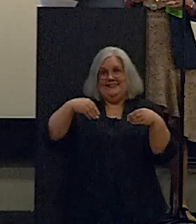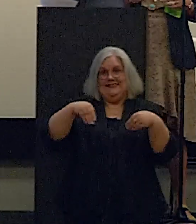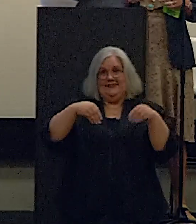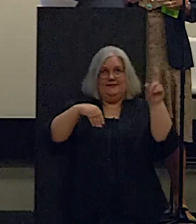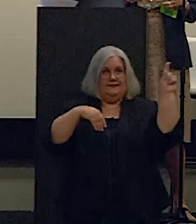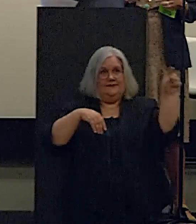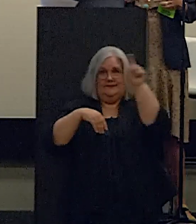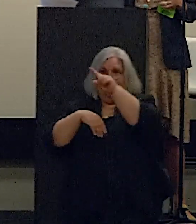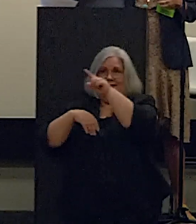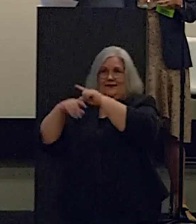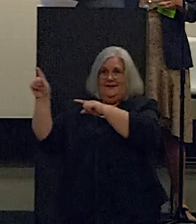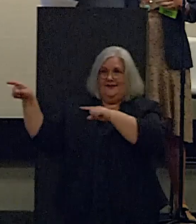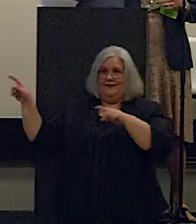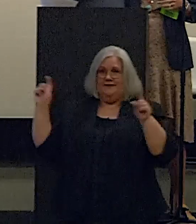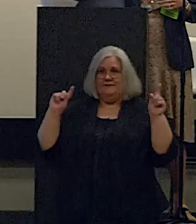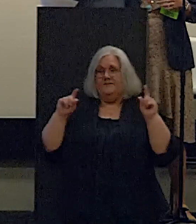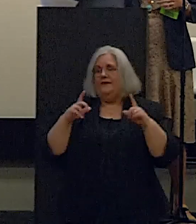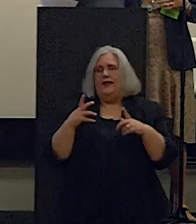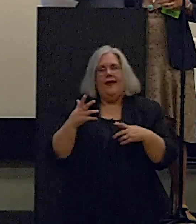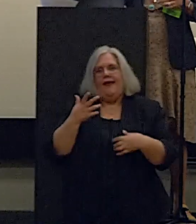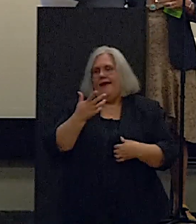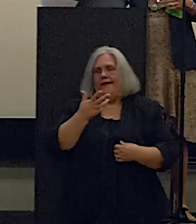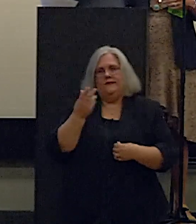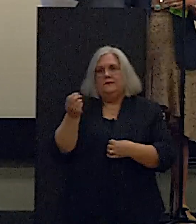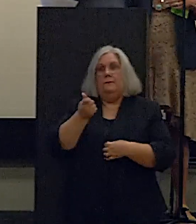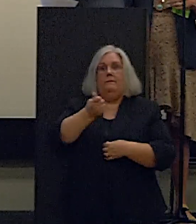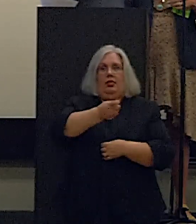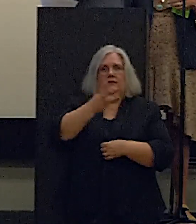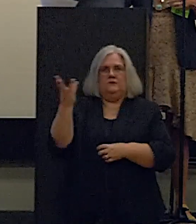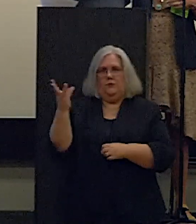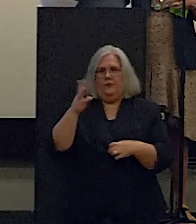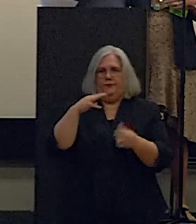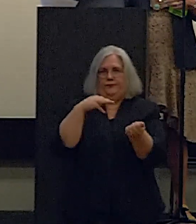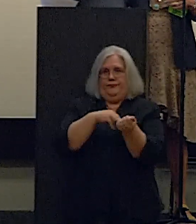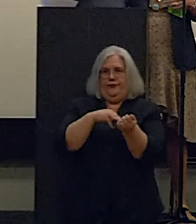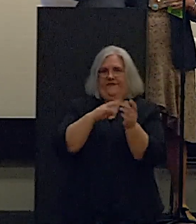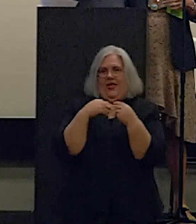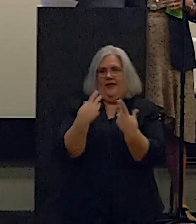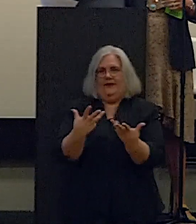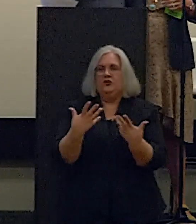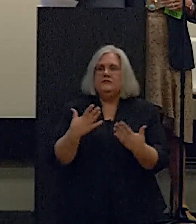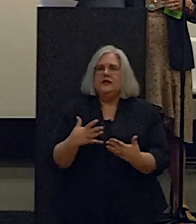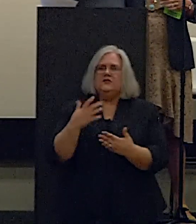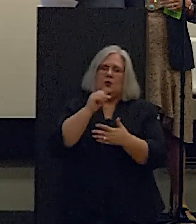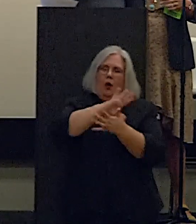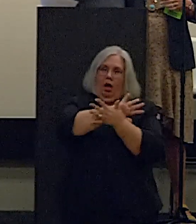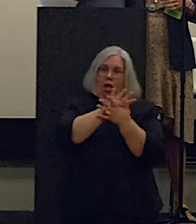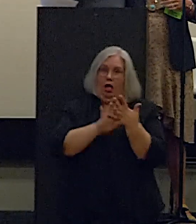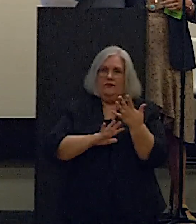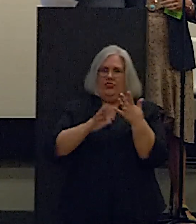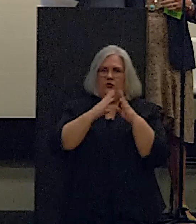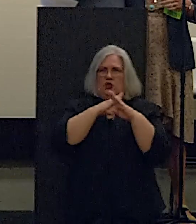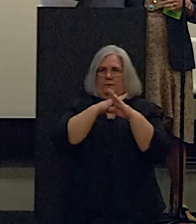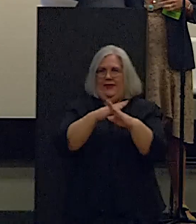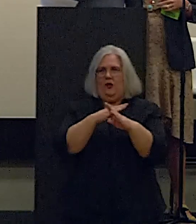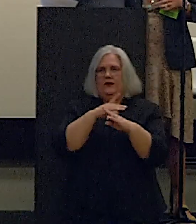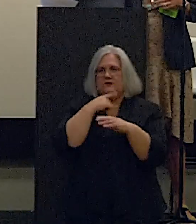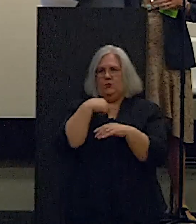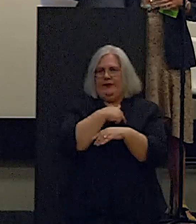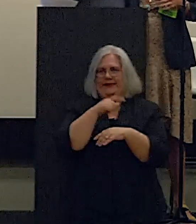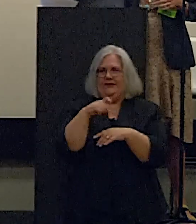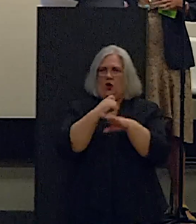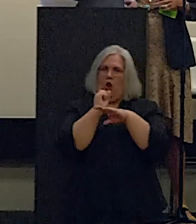multiple providers. So all of these barriers are what we need to overcome in order to help our